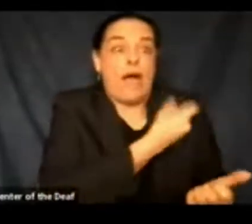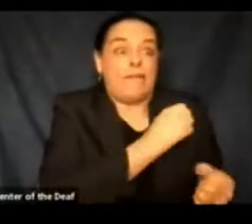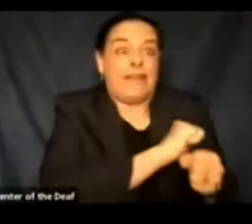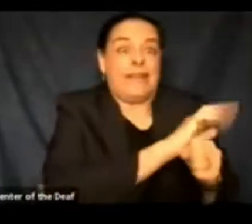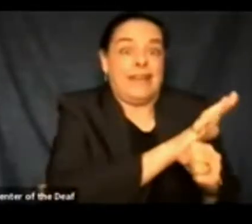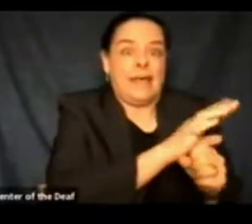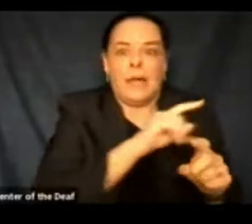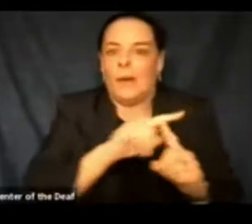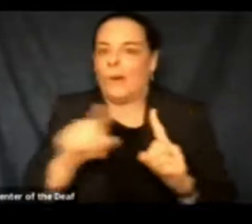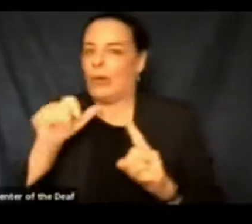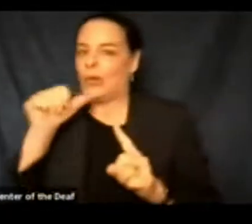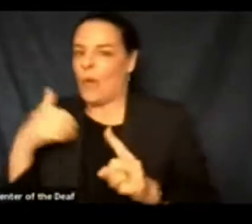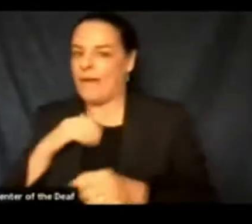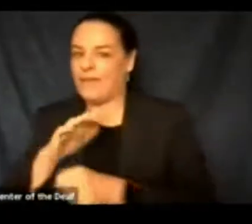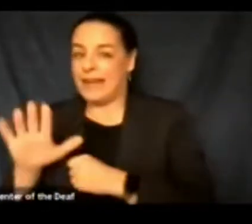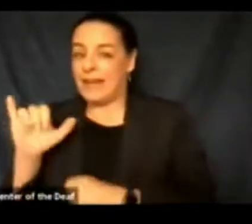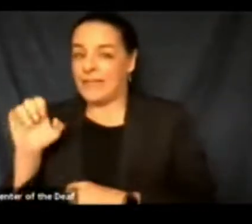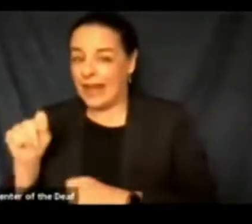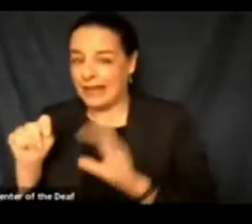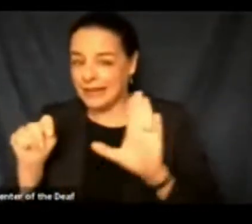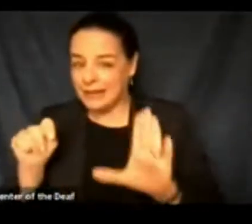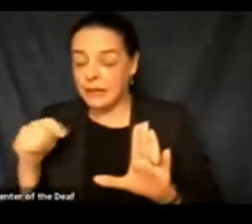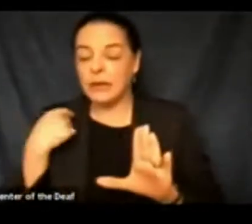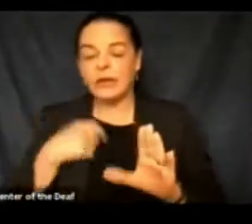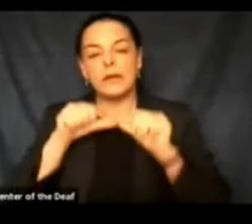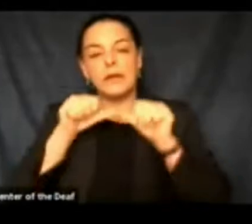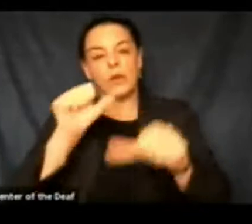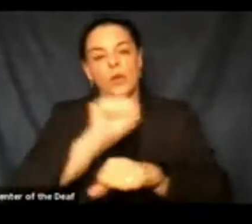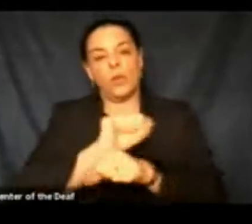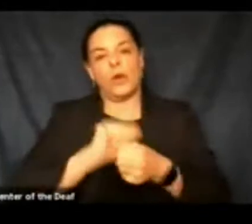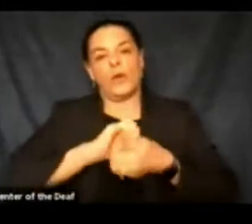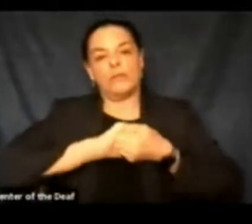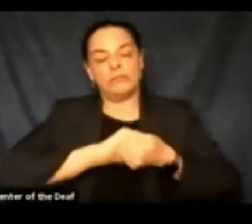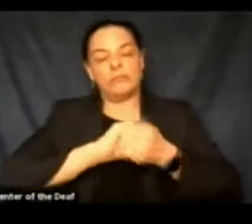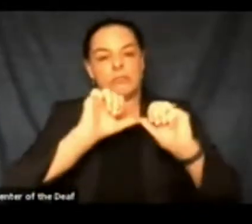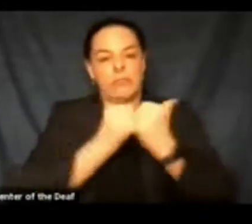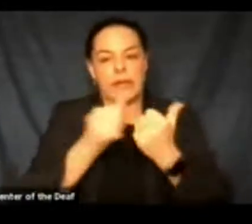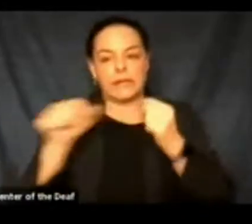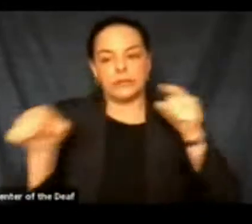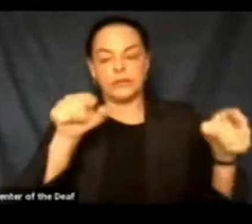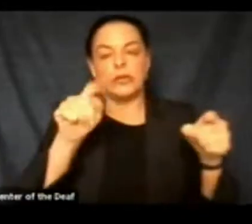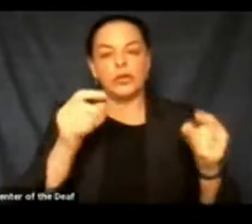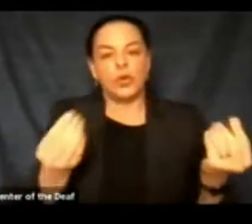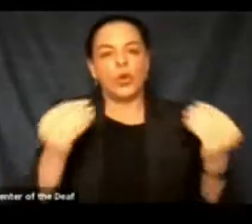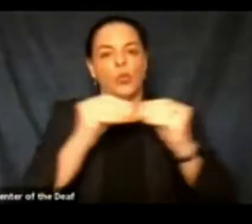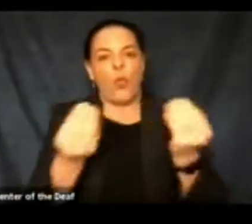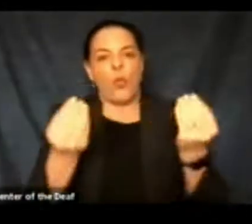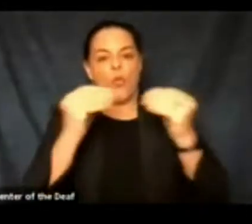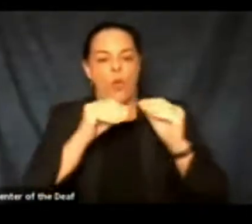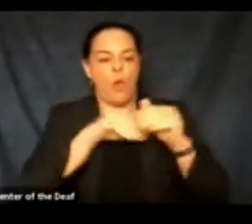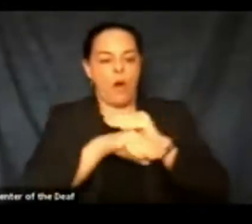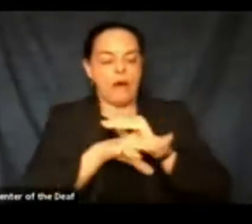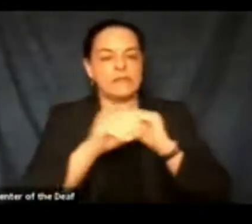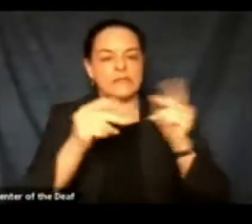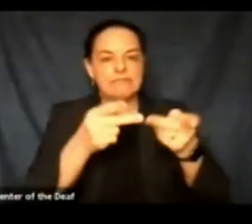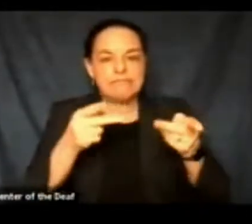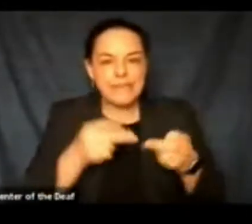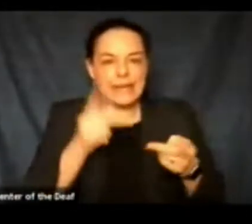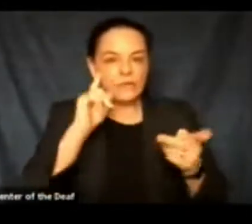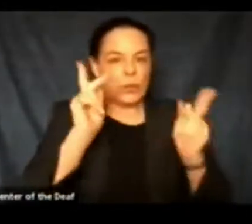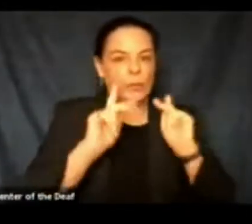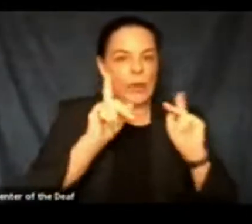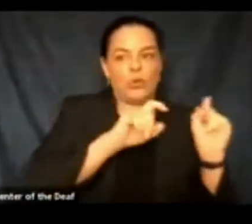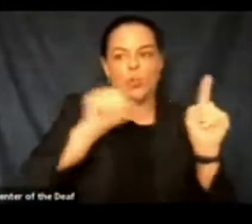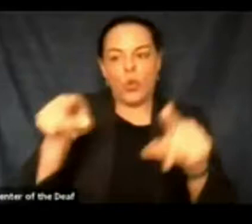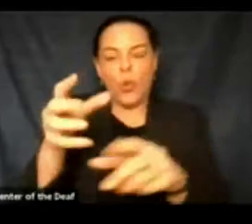supply. We continue to work with partner agencies in the community to increase access and distribution points for folks to